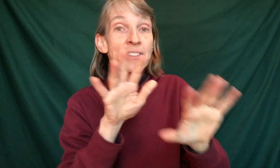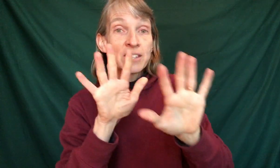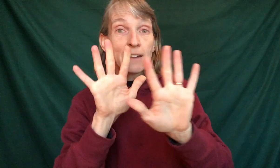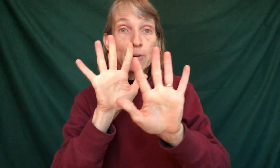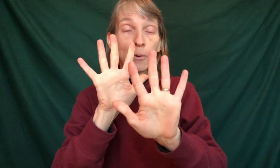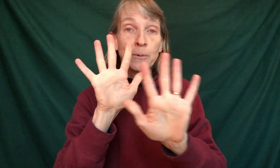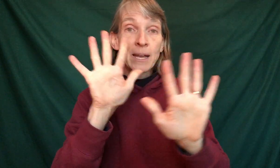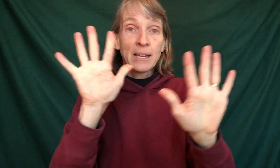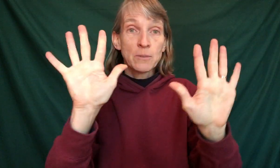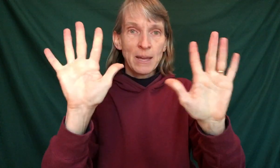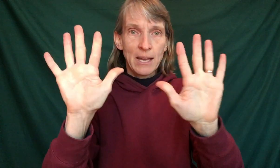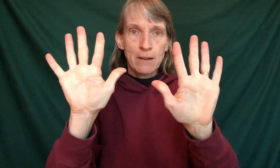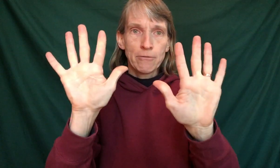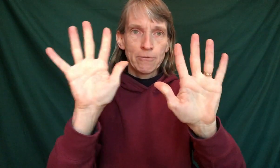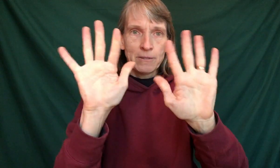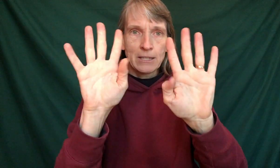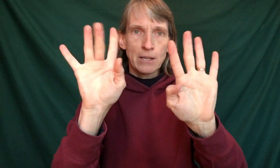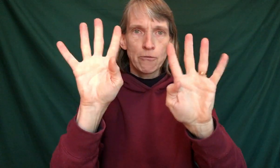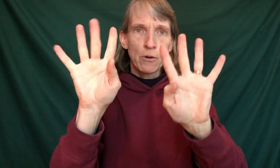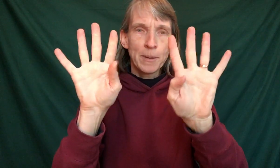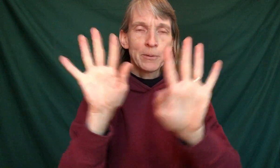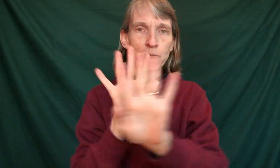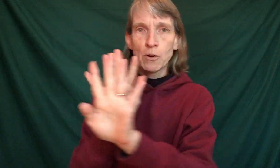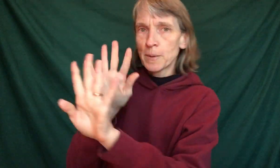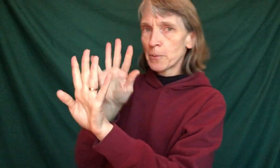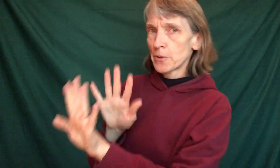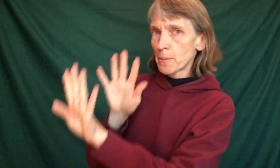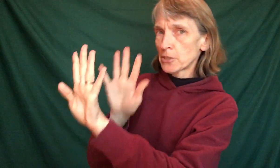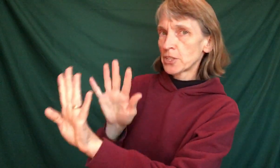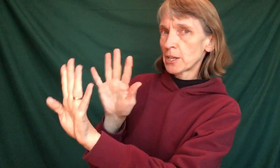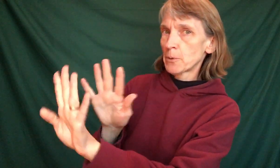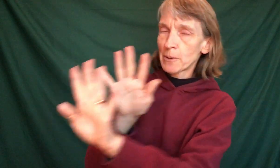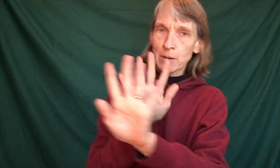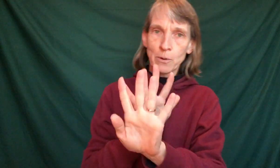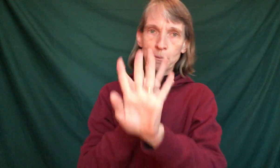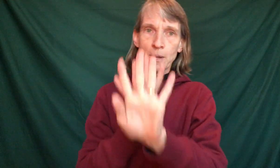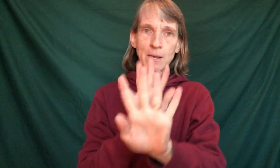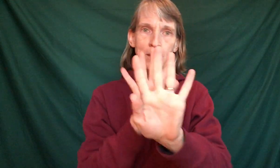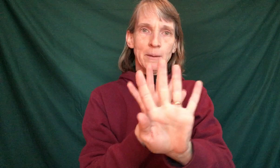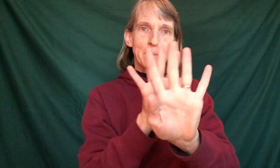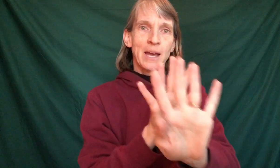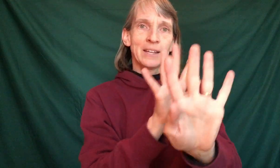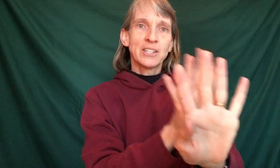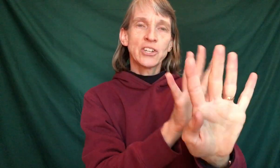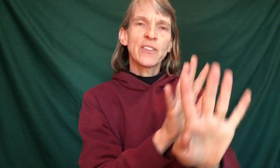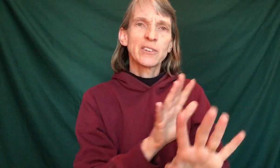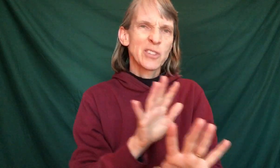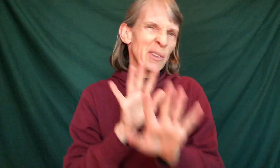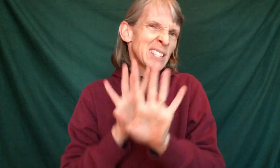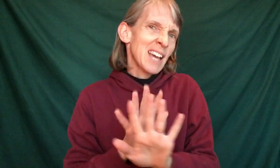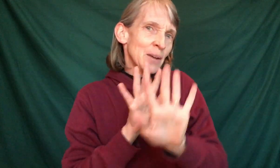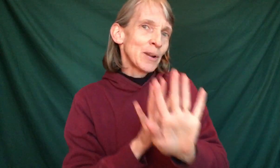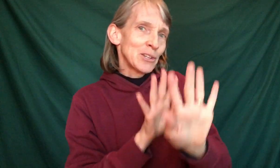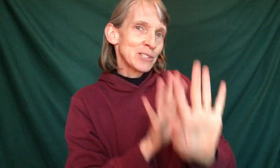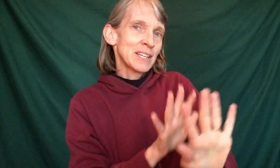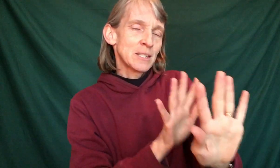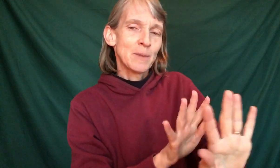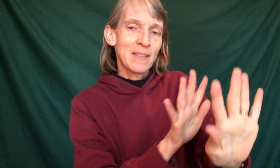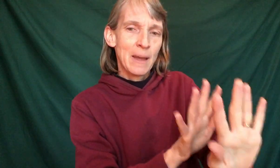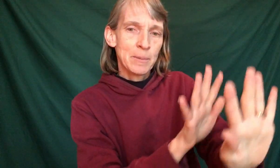the sign for parade, you make kind of like, it's like four people, and they're marching in a parade, one behind each other. So that's kind of what it looks like to me in that